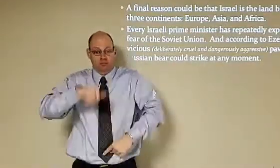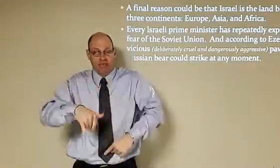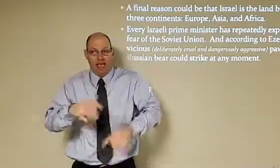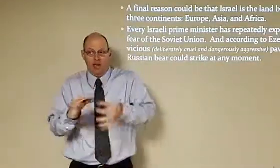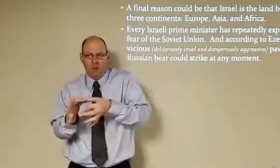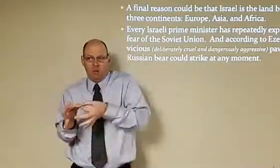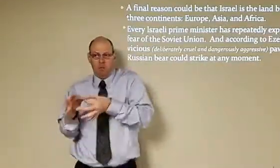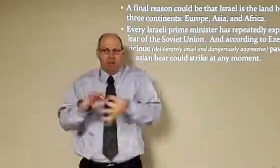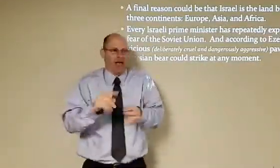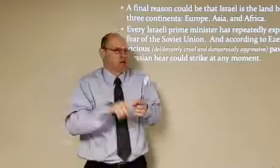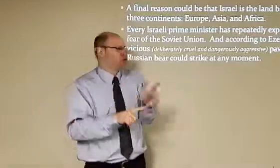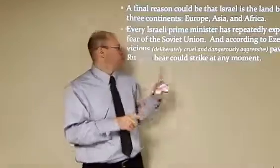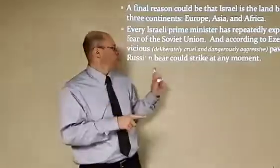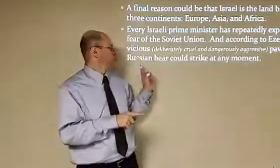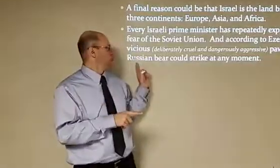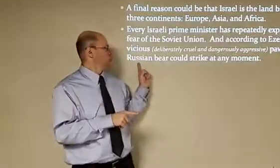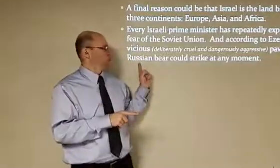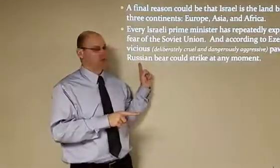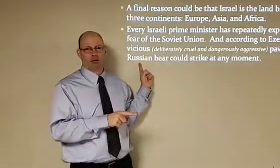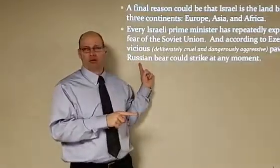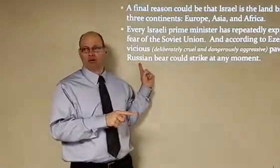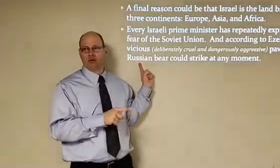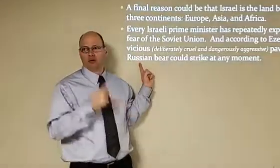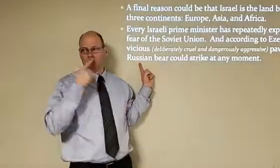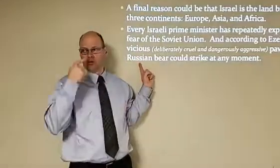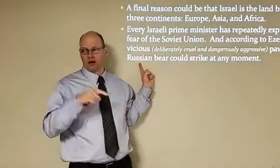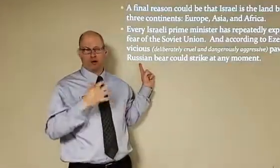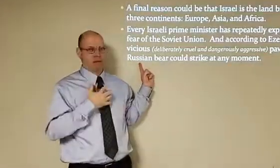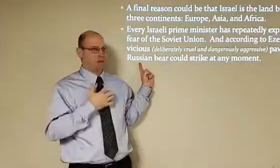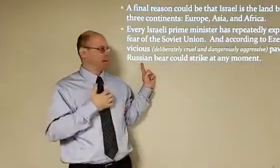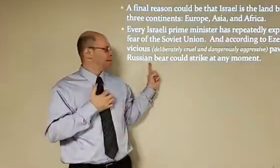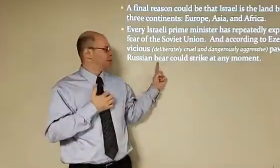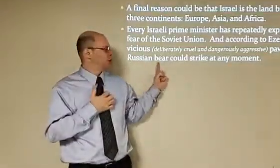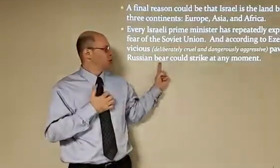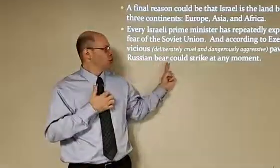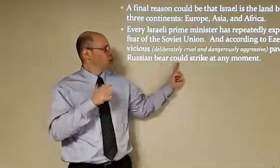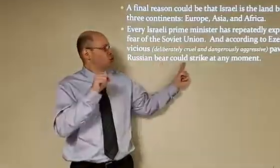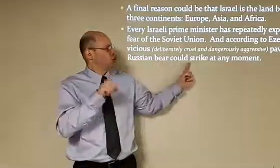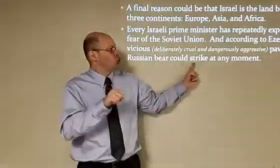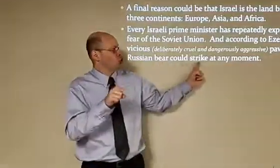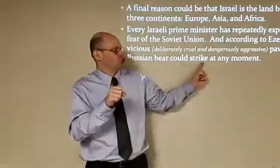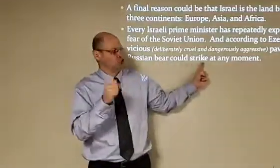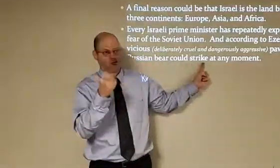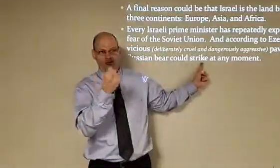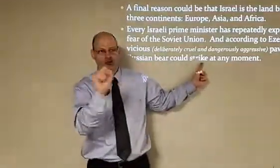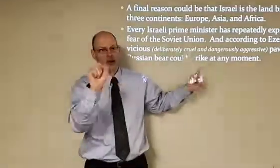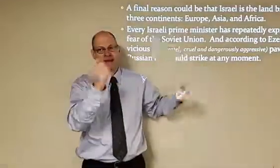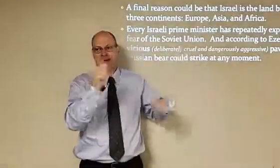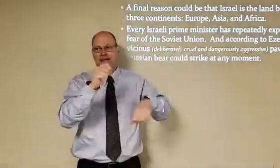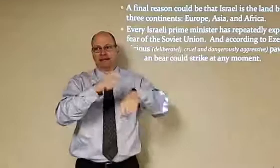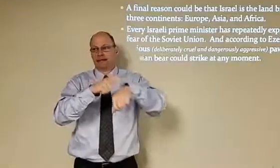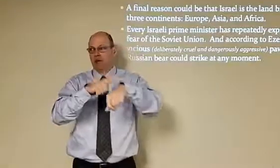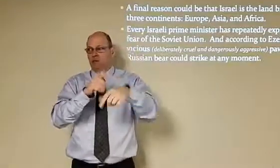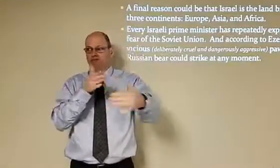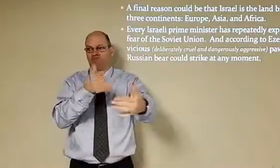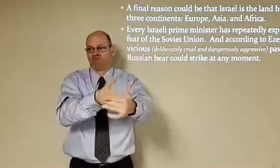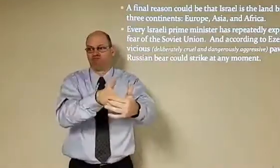it was made up of different elements, and there was one that looked like a bear.